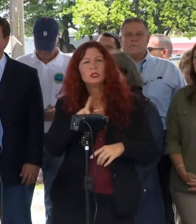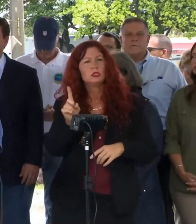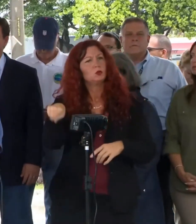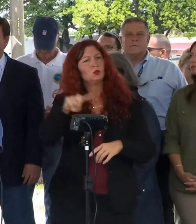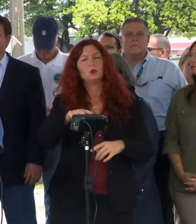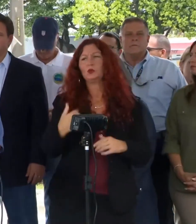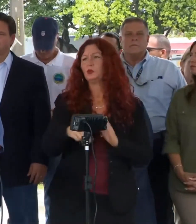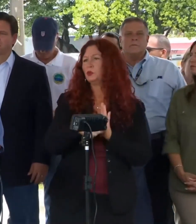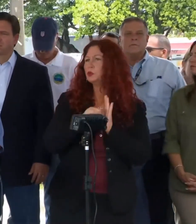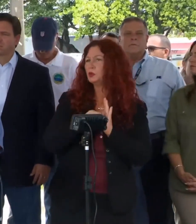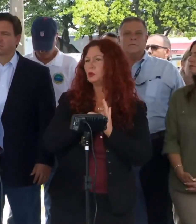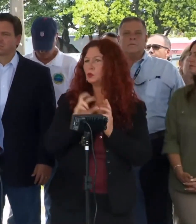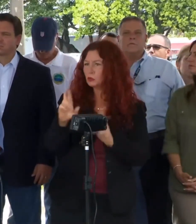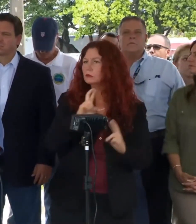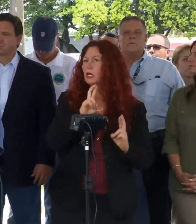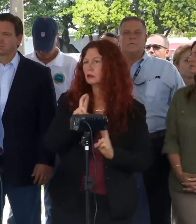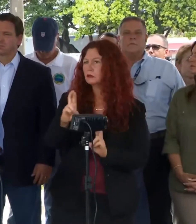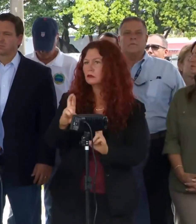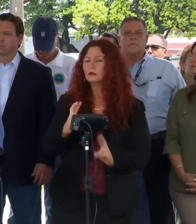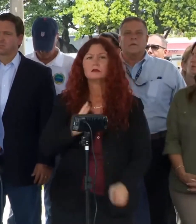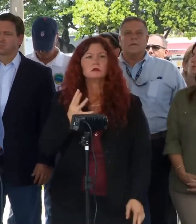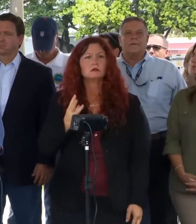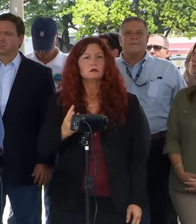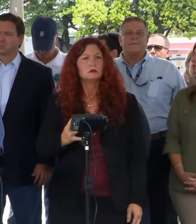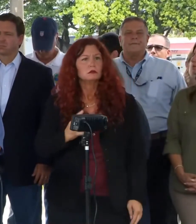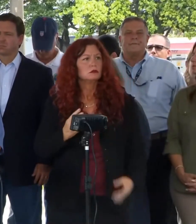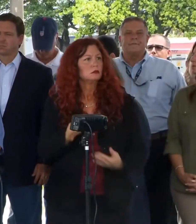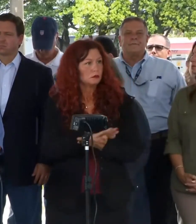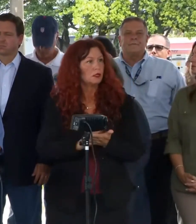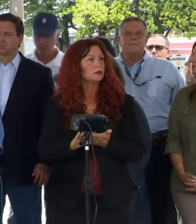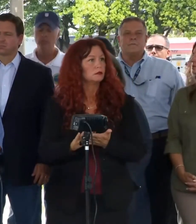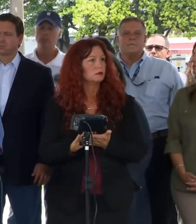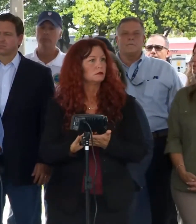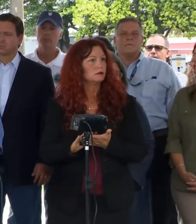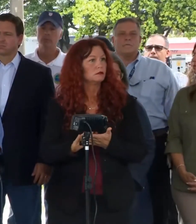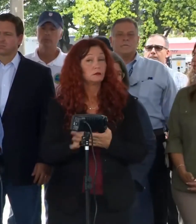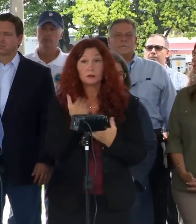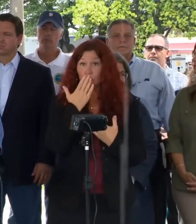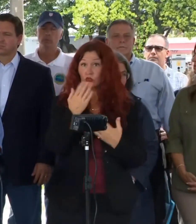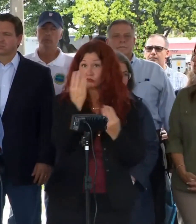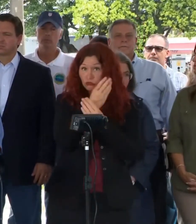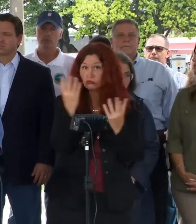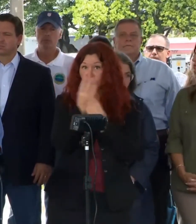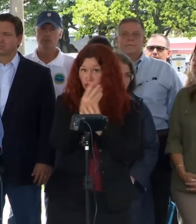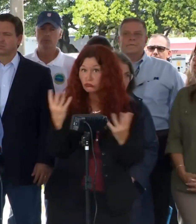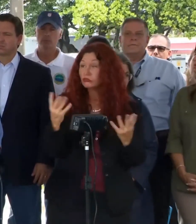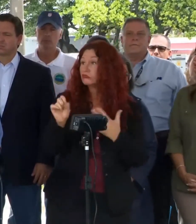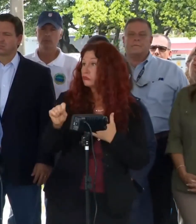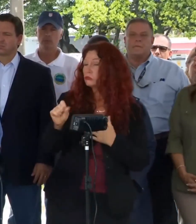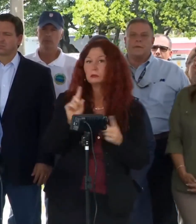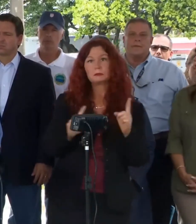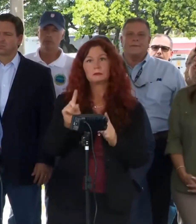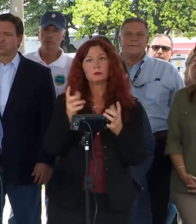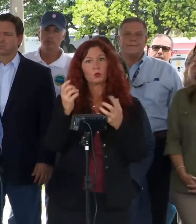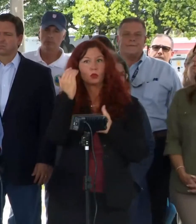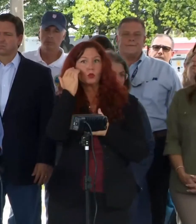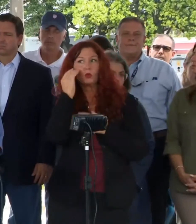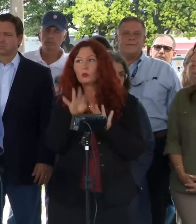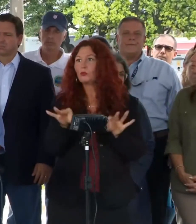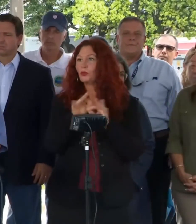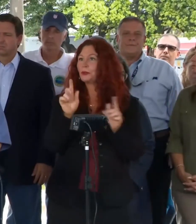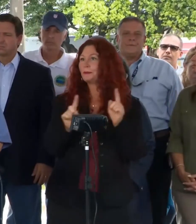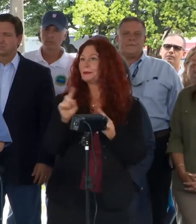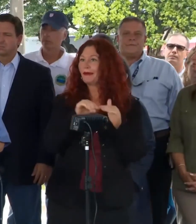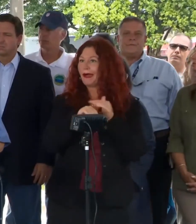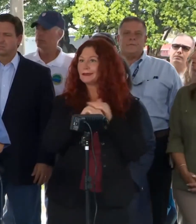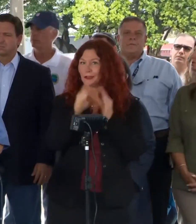and proper way, and doing it in a way that it was full of information for people, which is important. I want to thank you